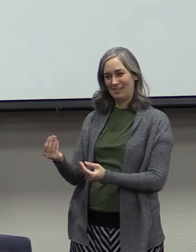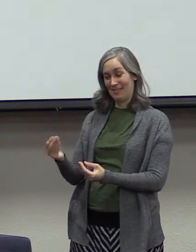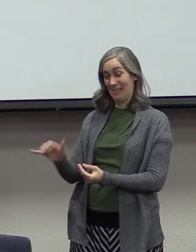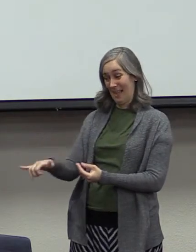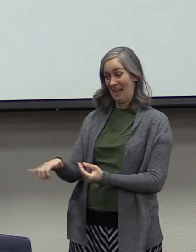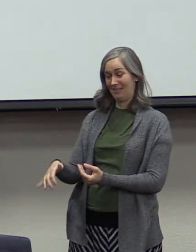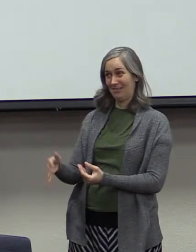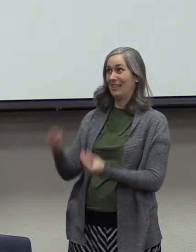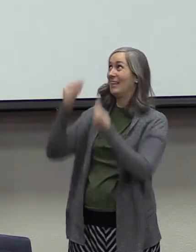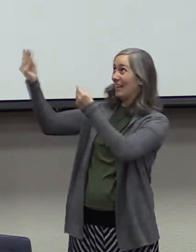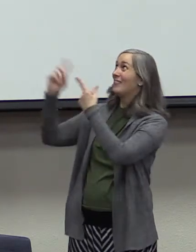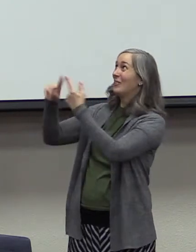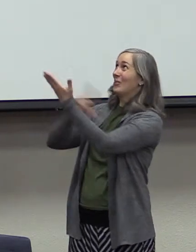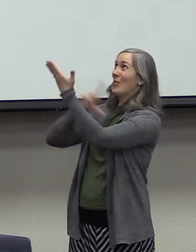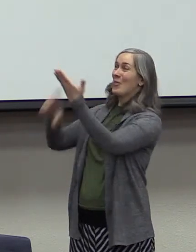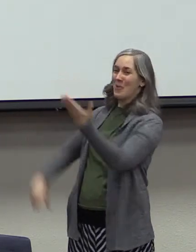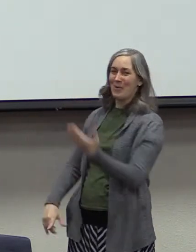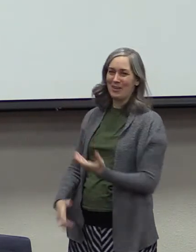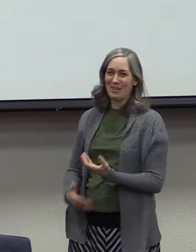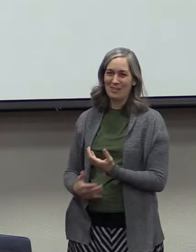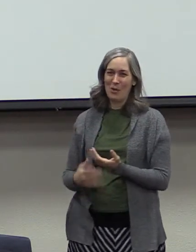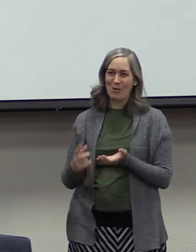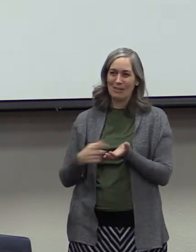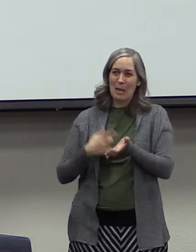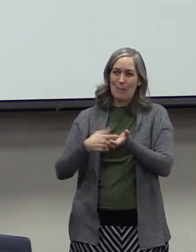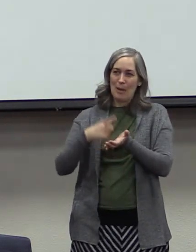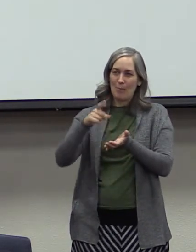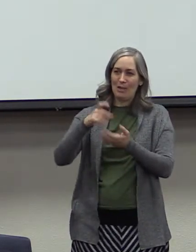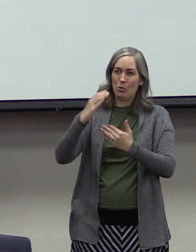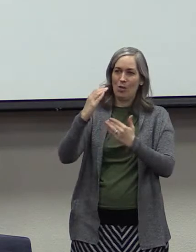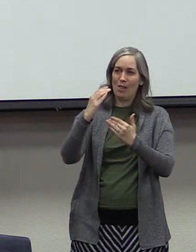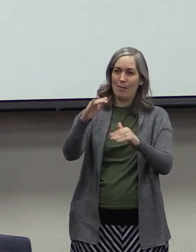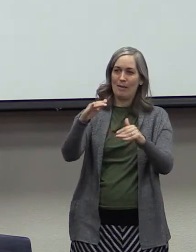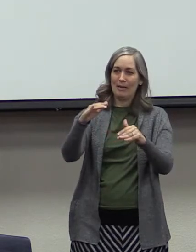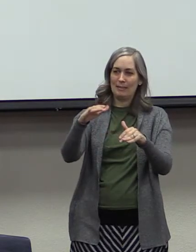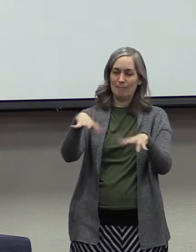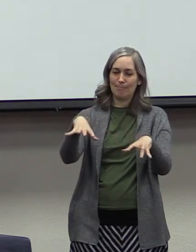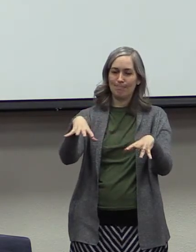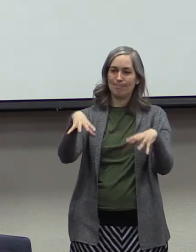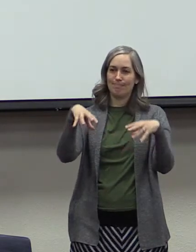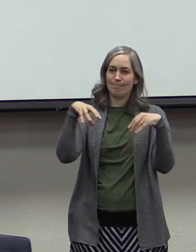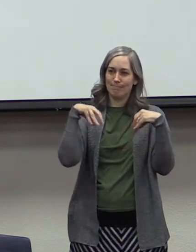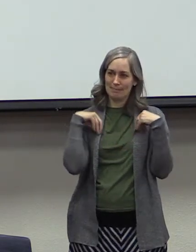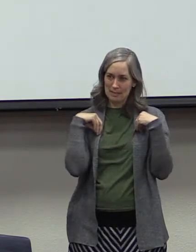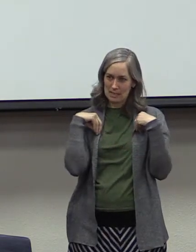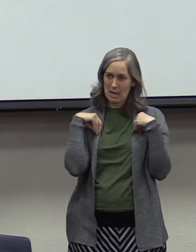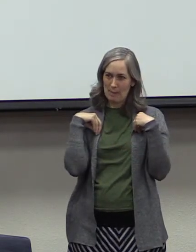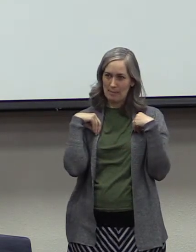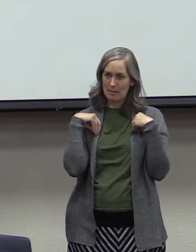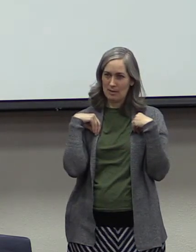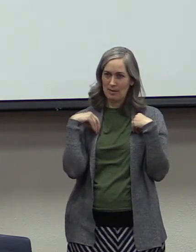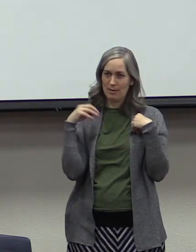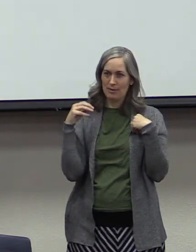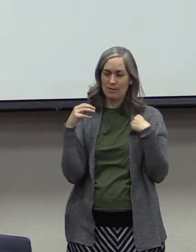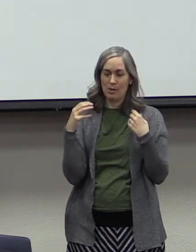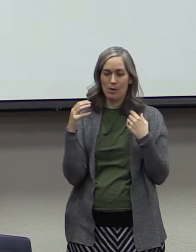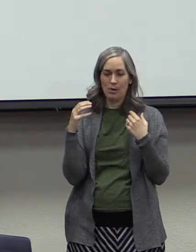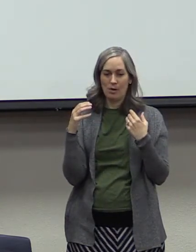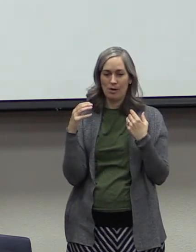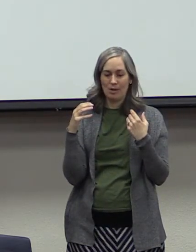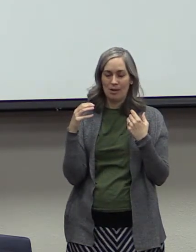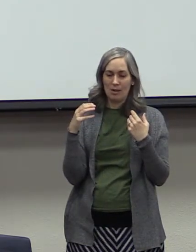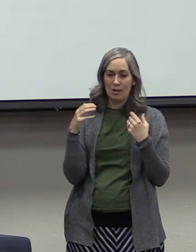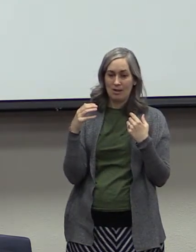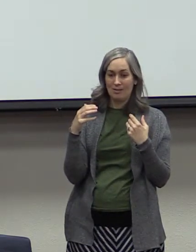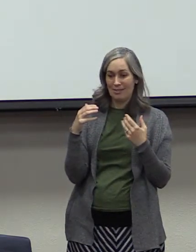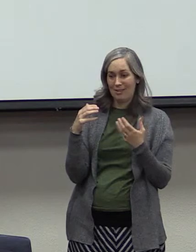Lord. So we've got to accept sometimes the limitations that come and give your less than what used